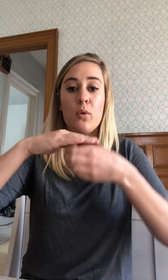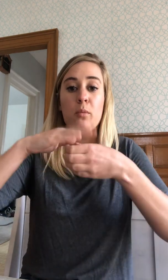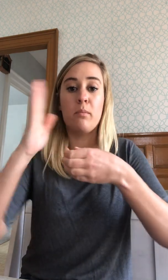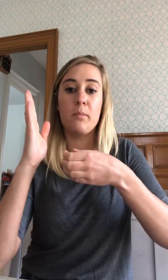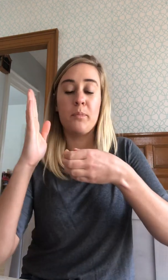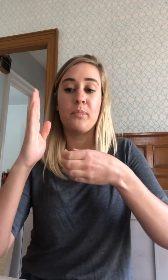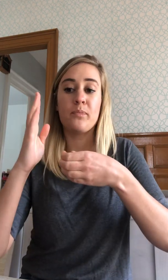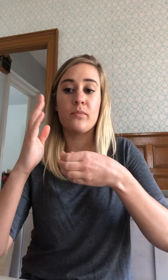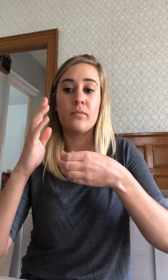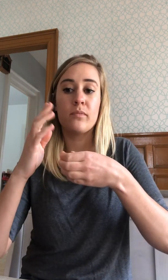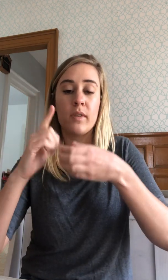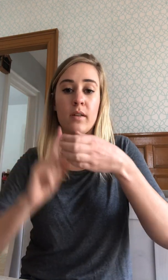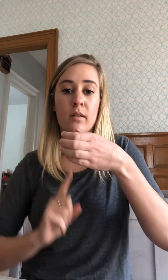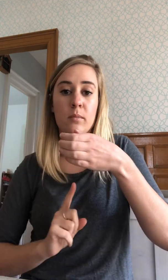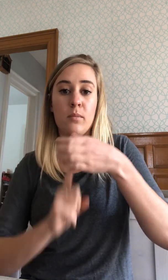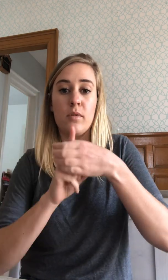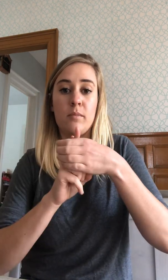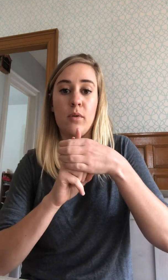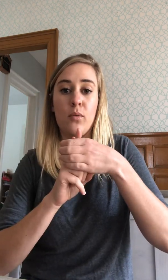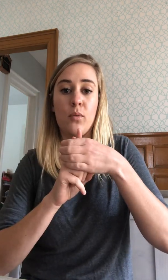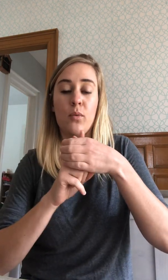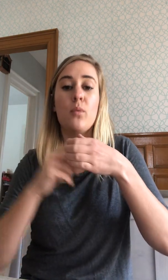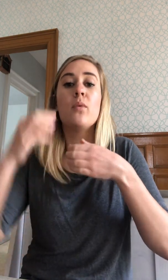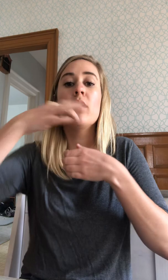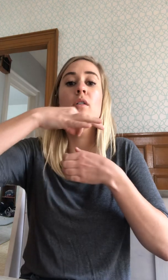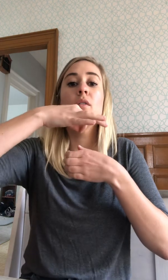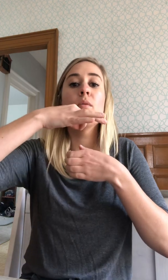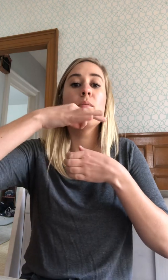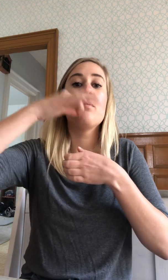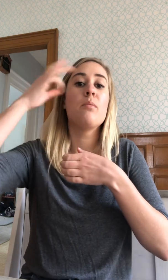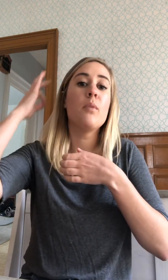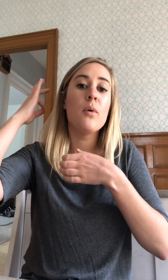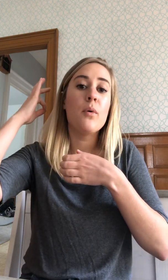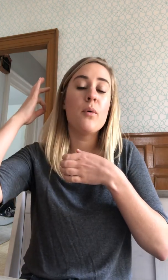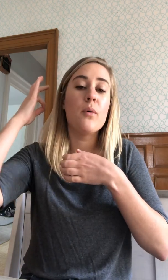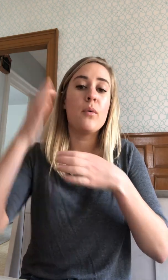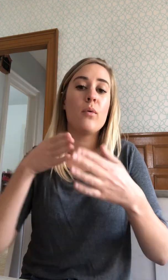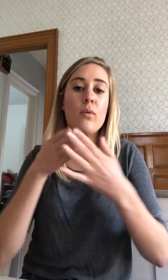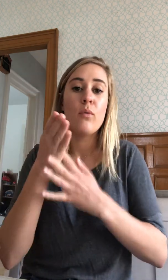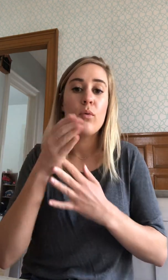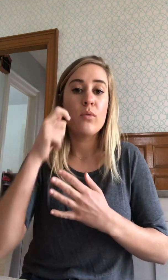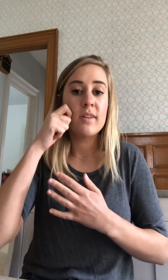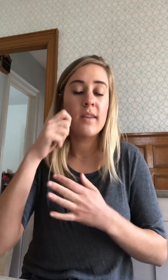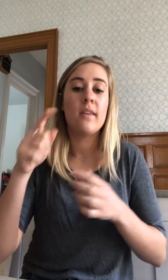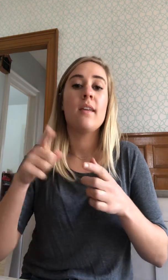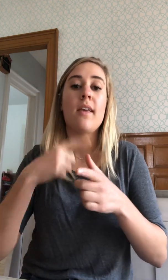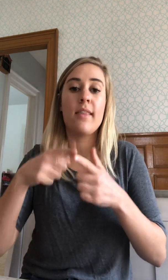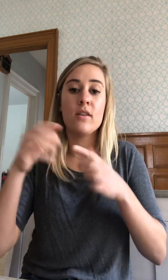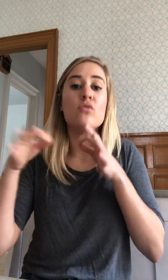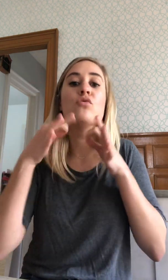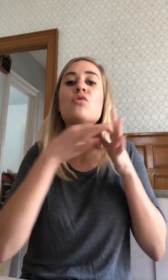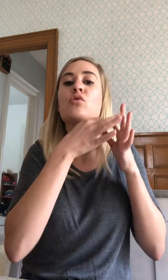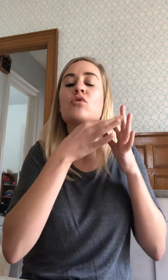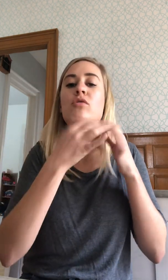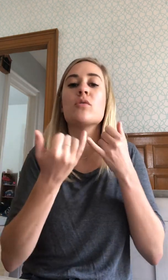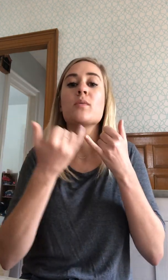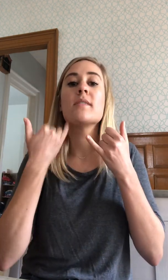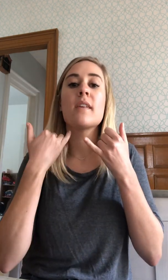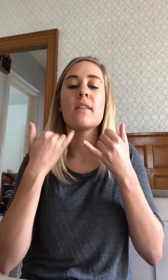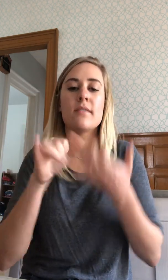through that incision, grab the tube, pull it through the skin, and then suture it to place. And that's exactly what you see here. This is